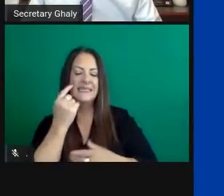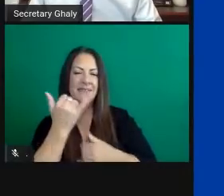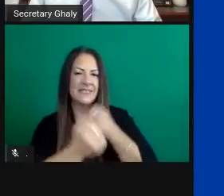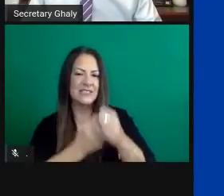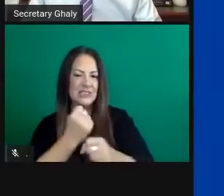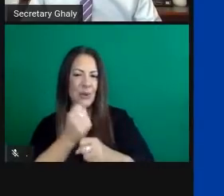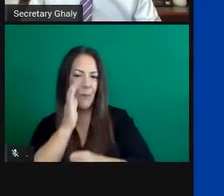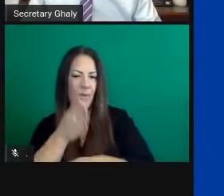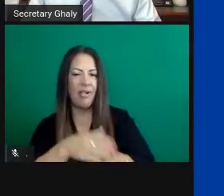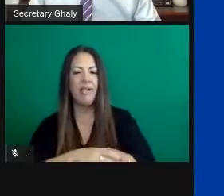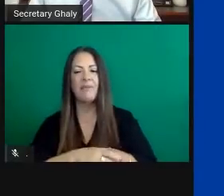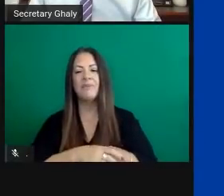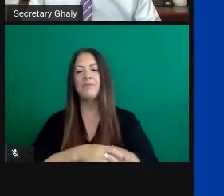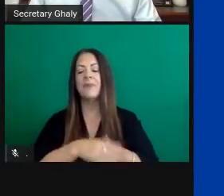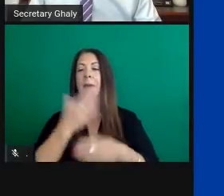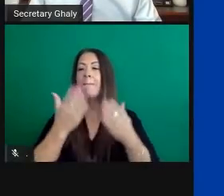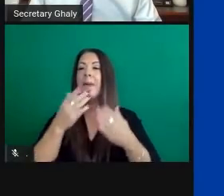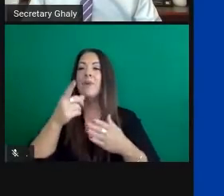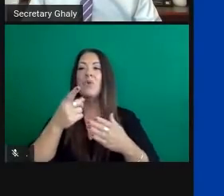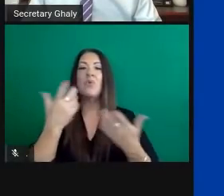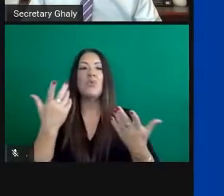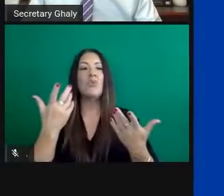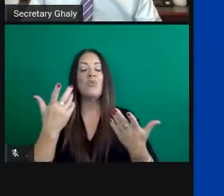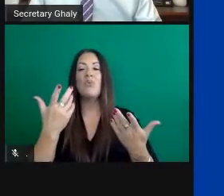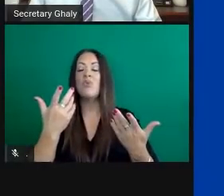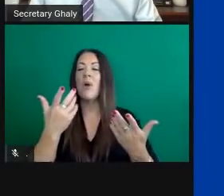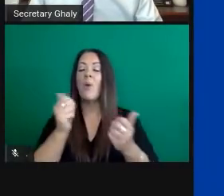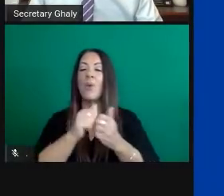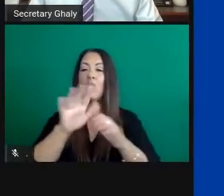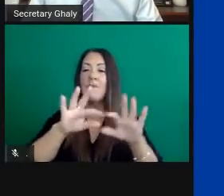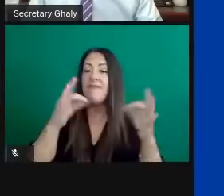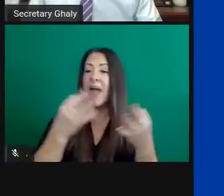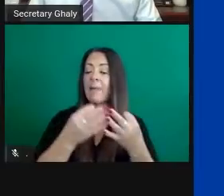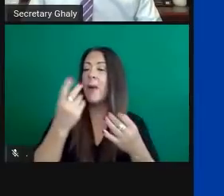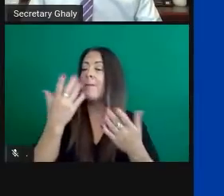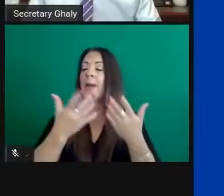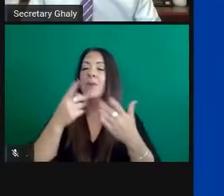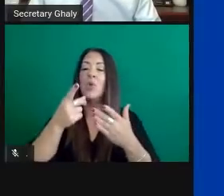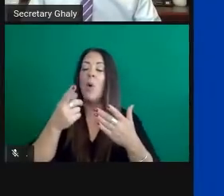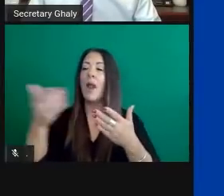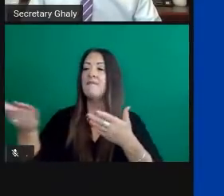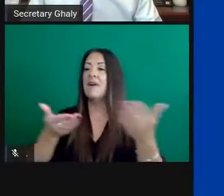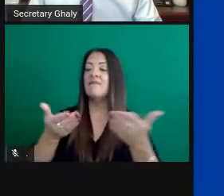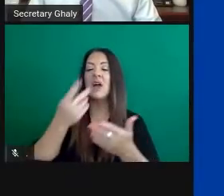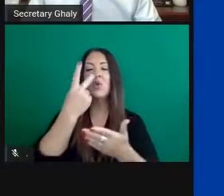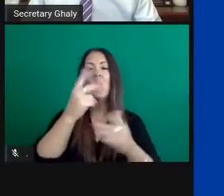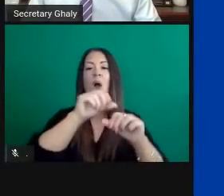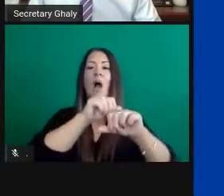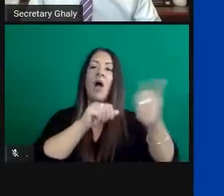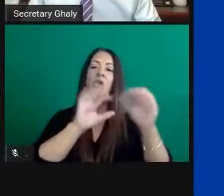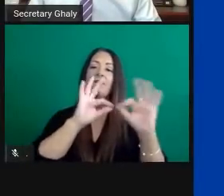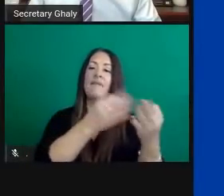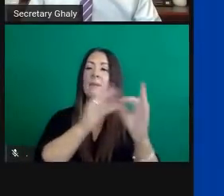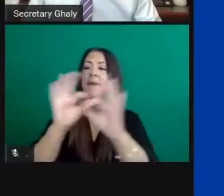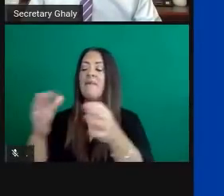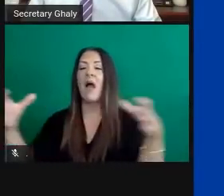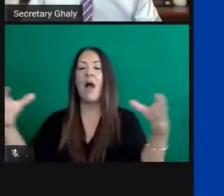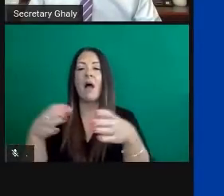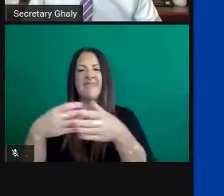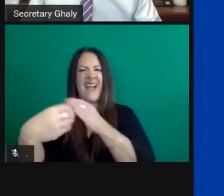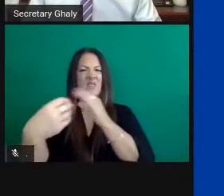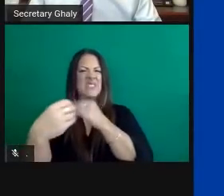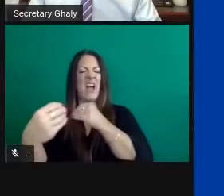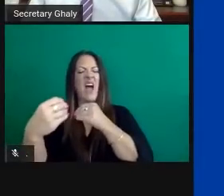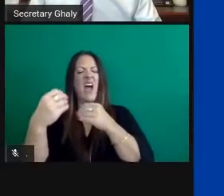a Halloween-themed meal outdoors with your household and up to 2 others. This is a great way to remind yourself on the small